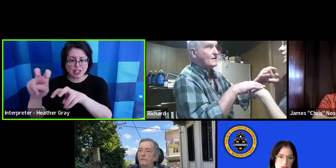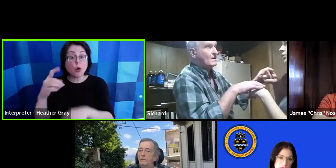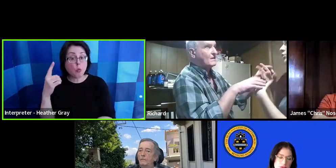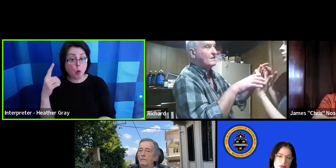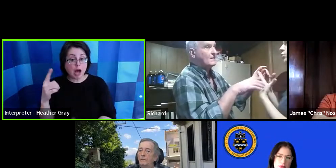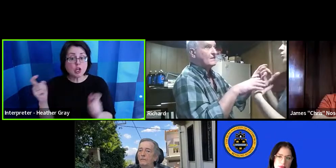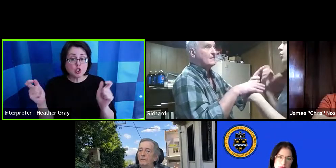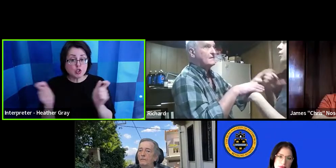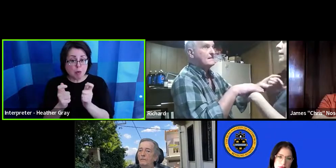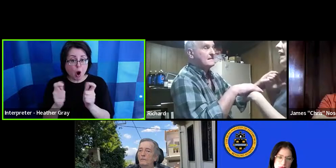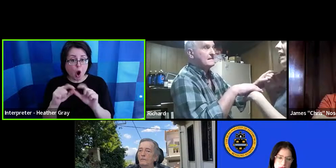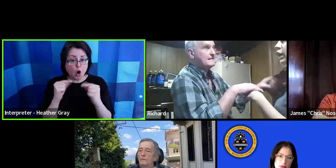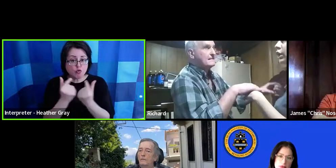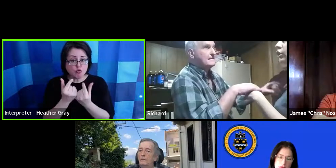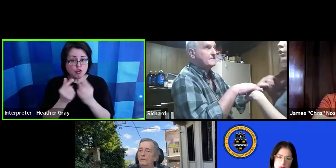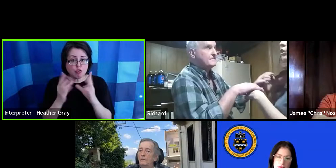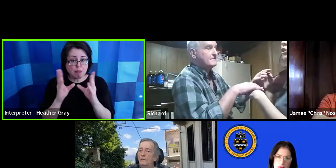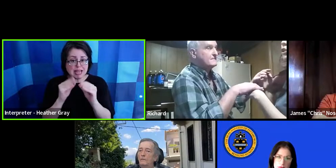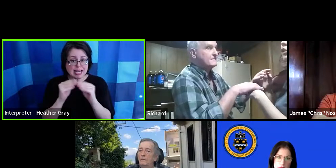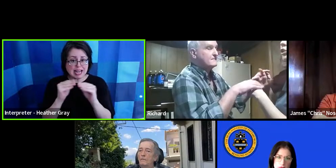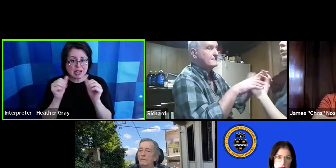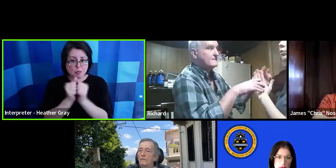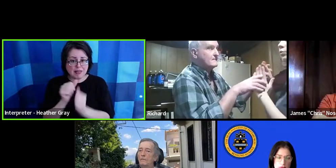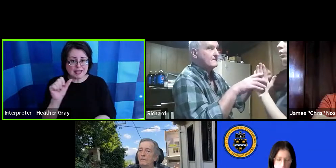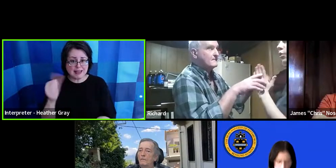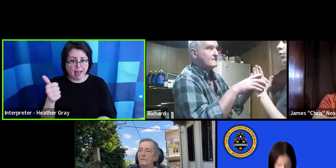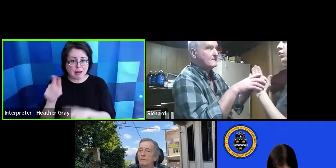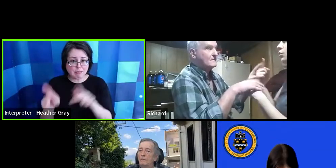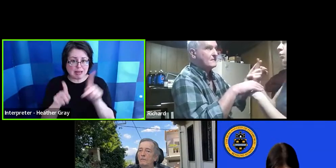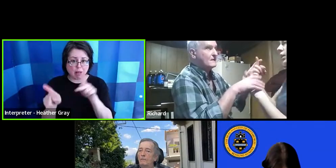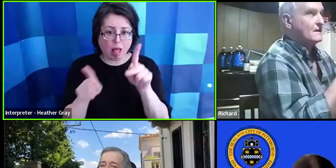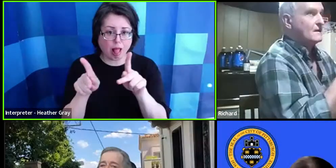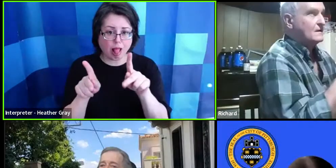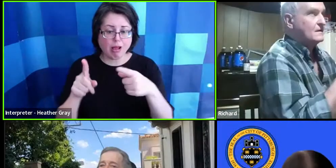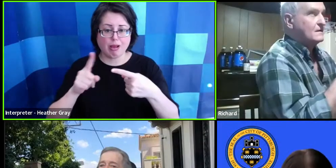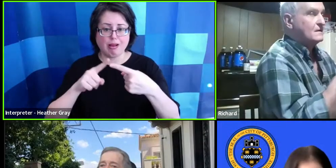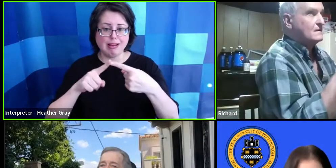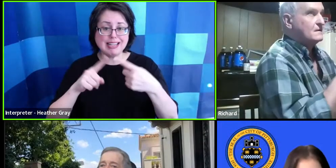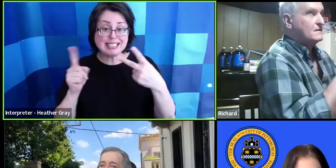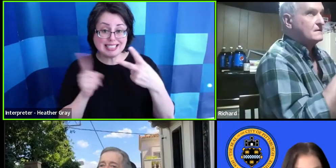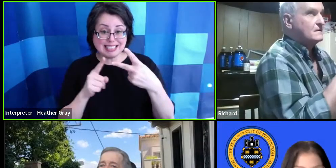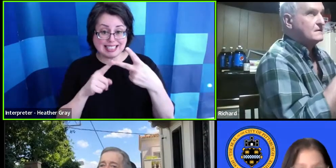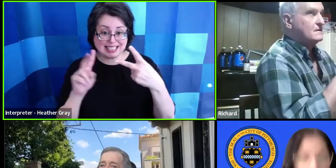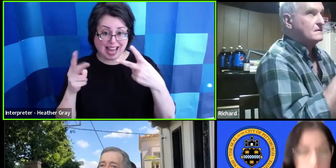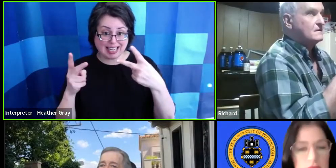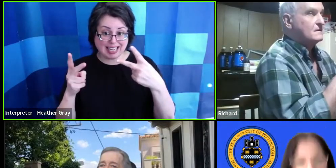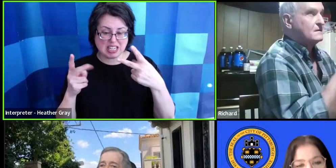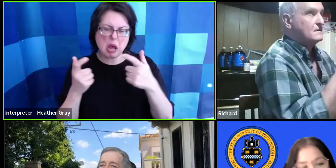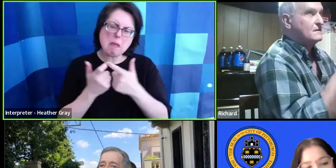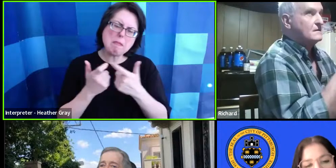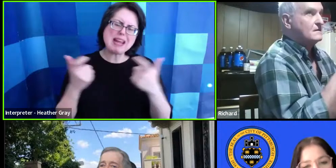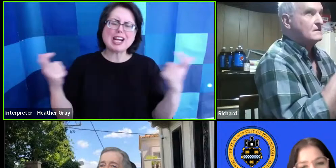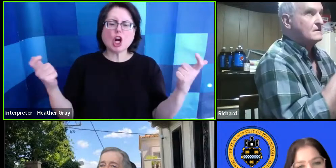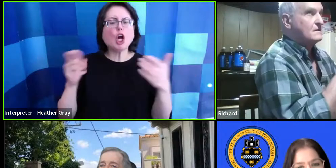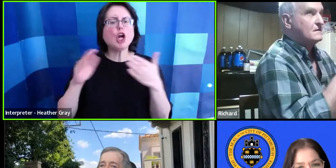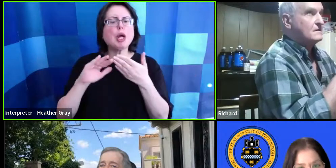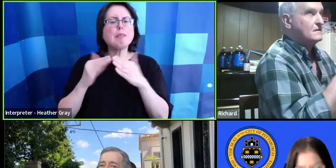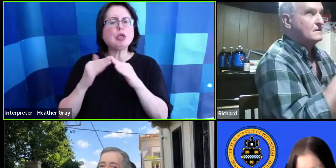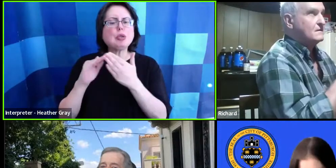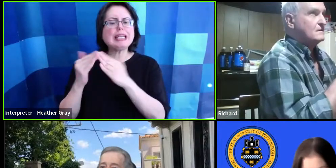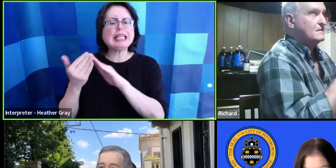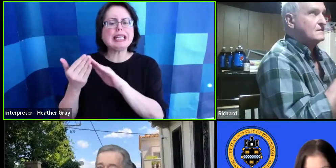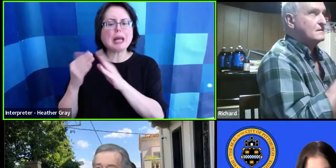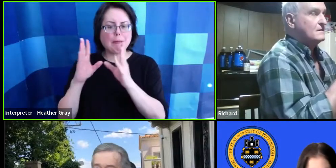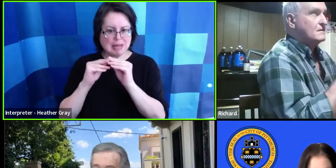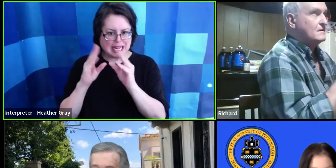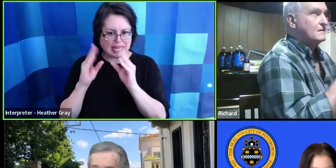meeting with about 10 people. And the second one is the larger community forum. And so John and I worked together.